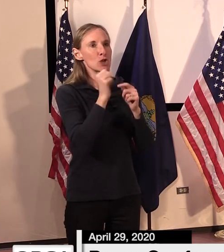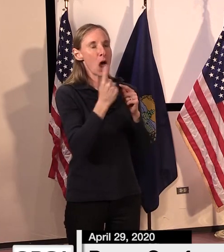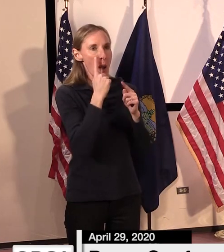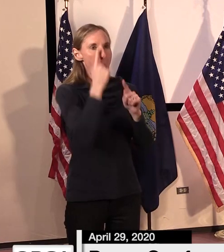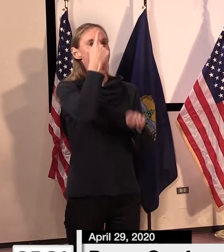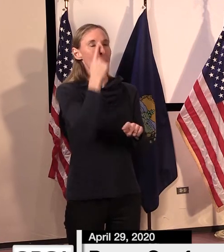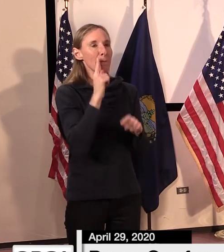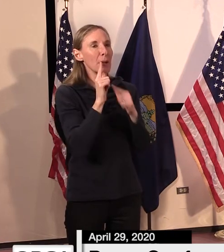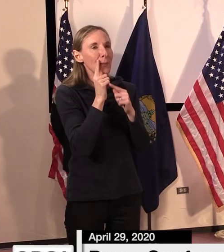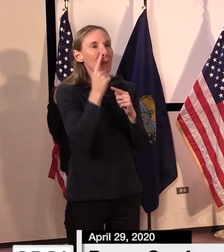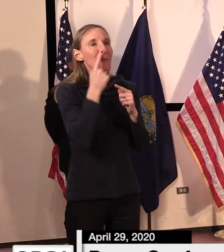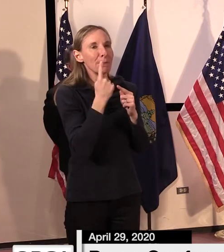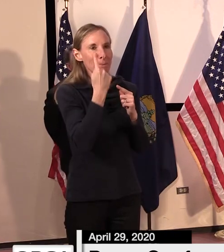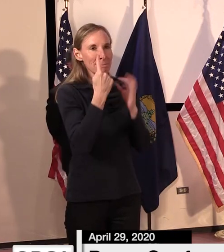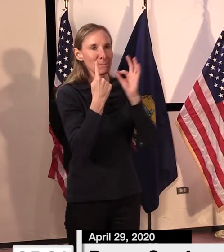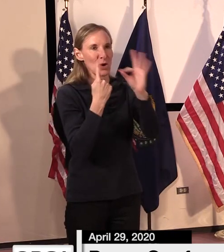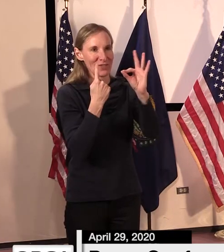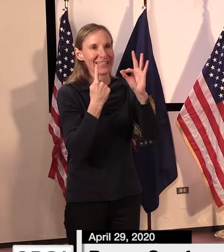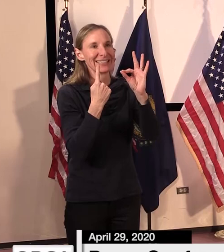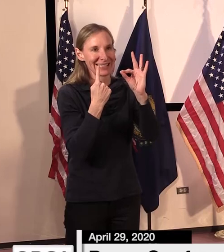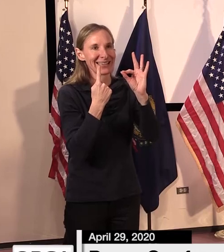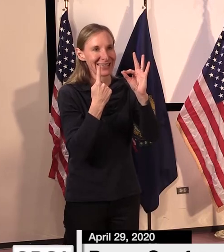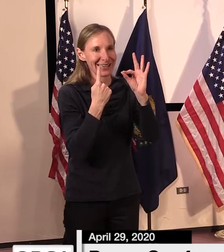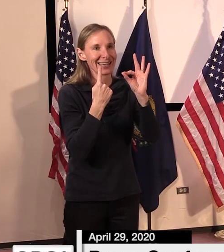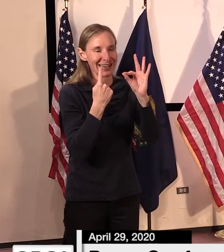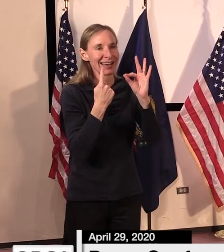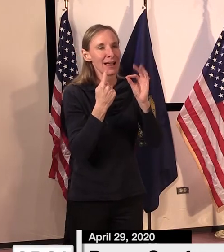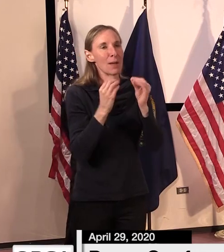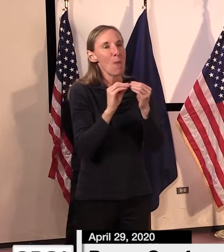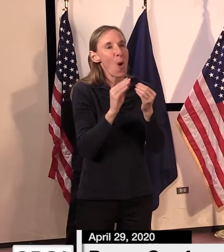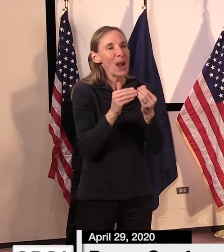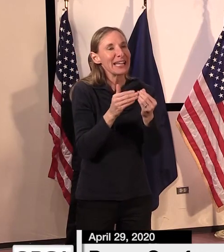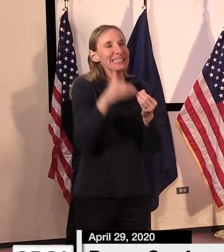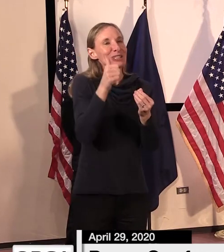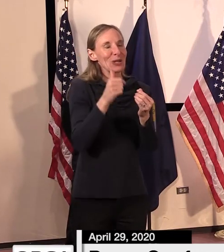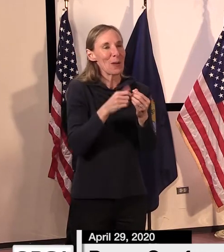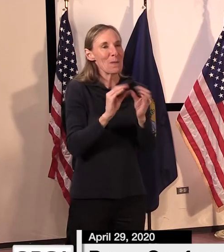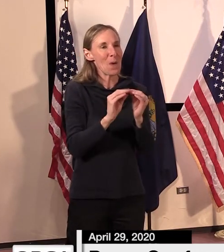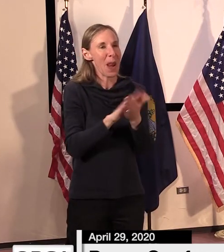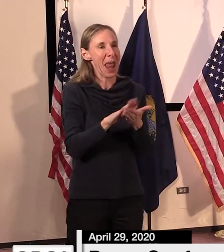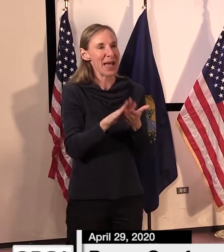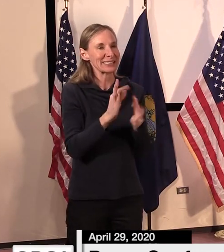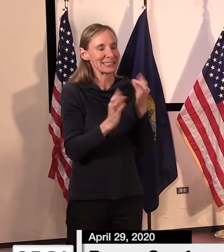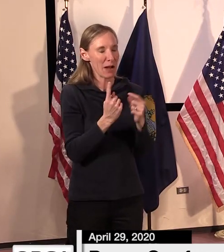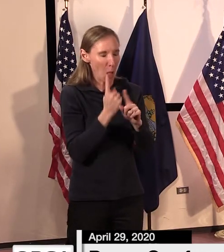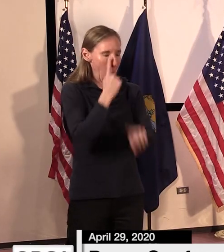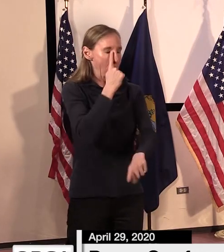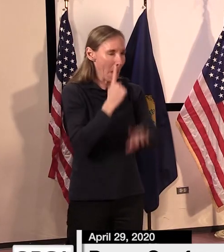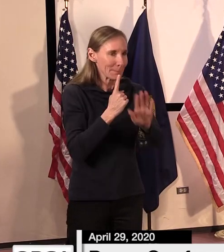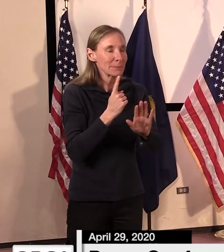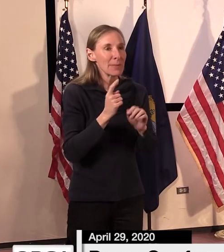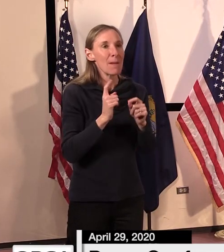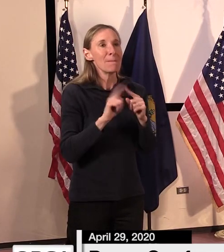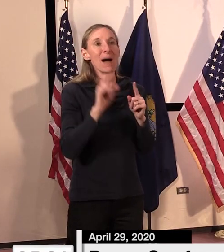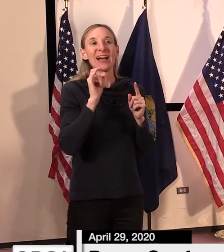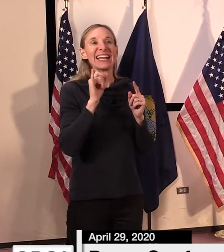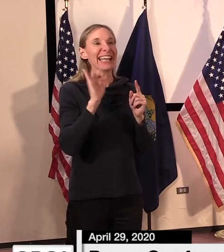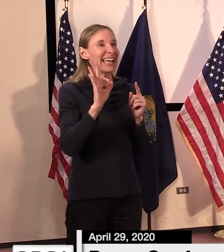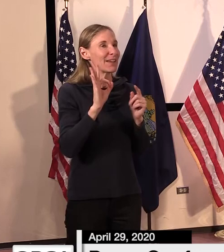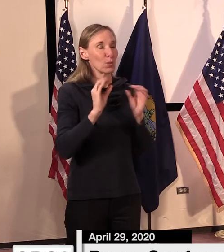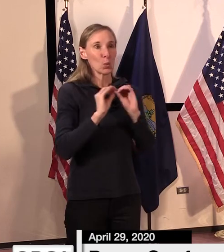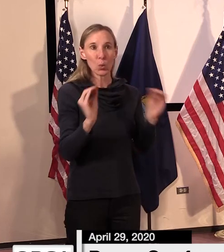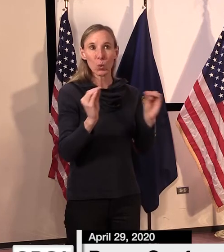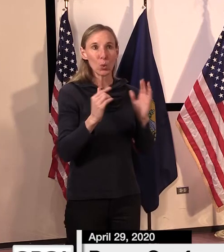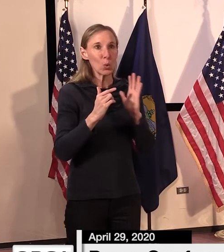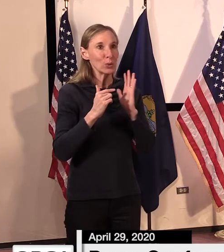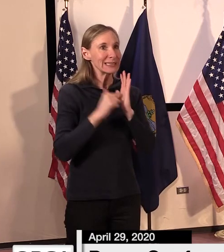you can't use them for people who have no symptoms. So we have to use the other types of swabs. But there's talk about